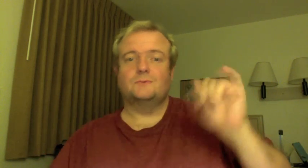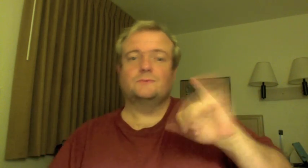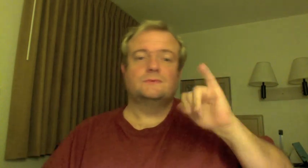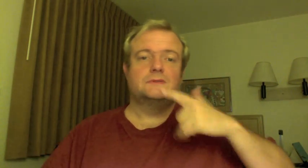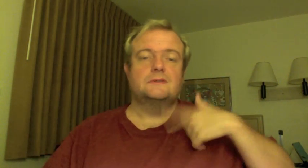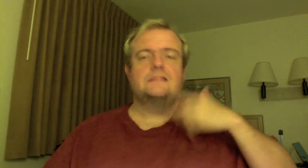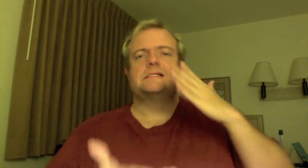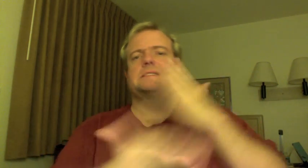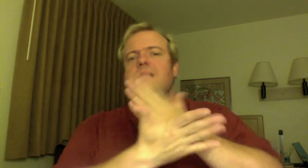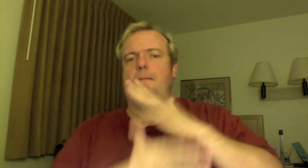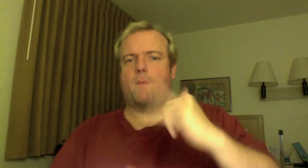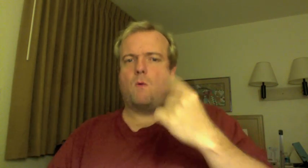Then you feel more motivated.